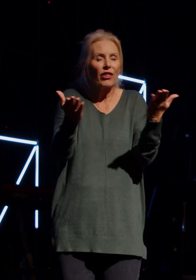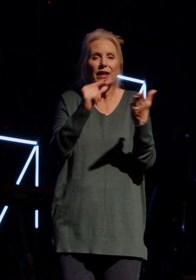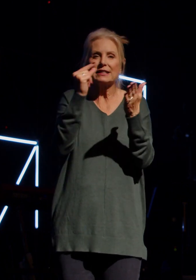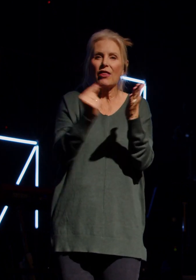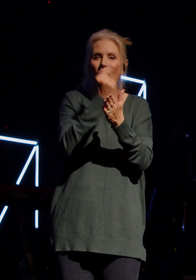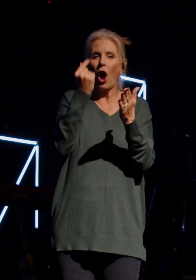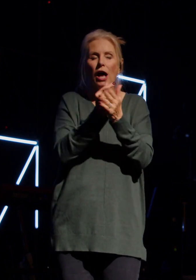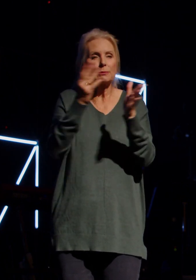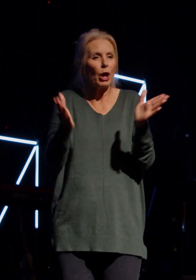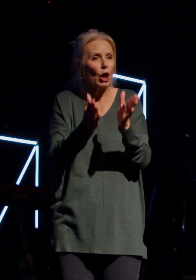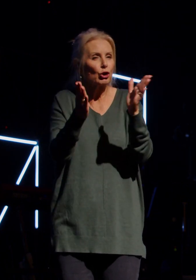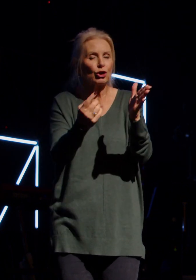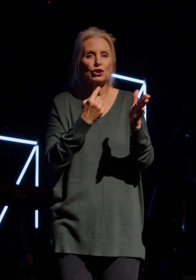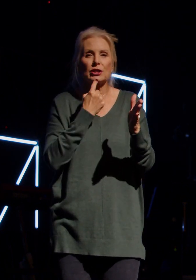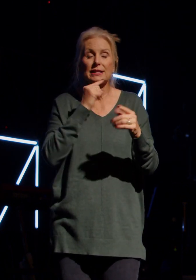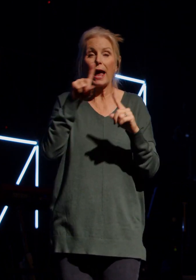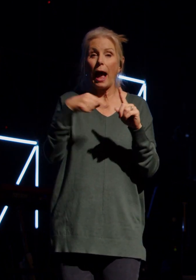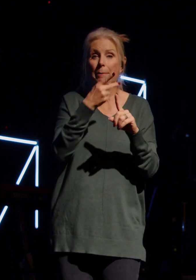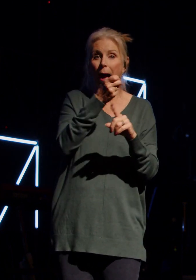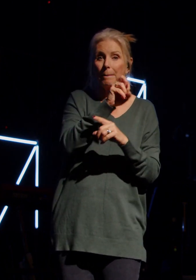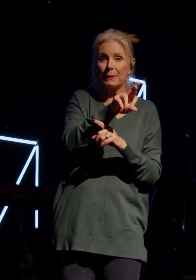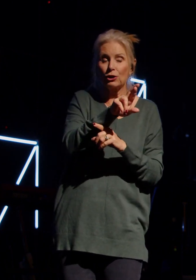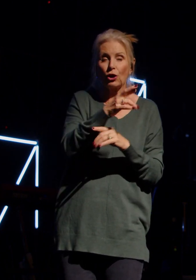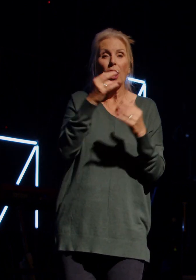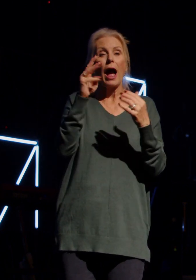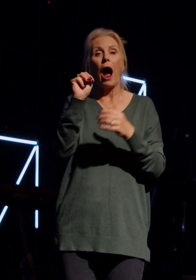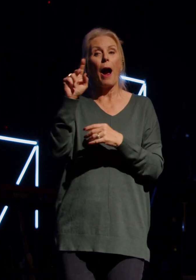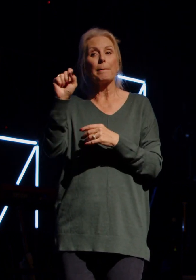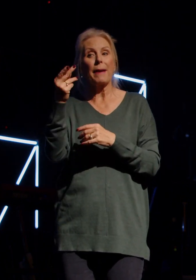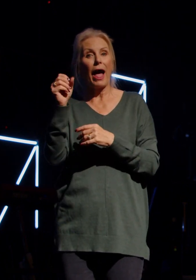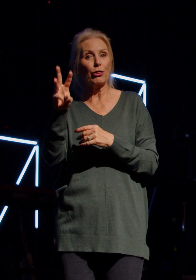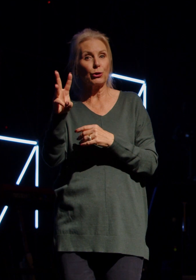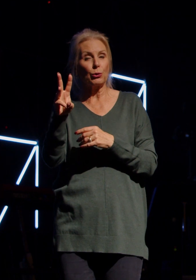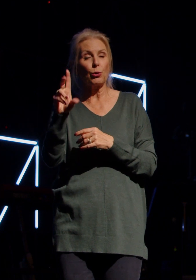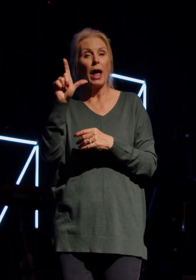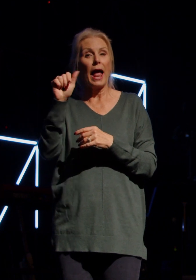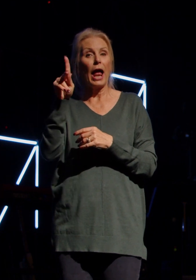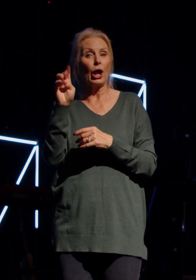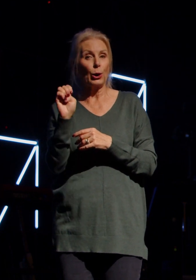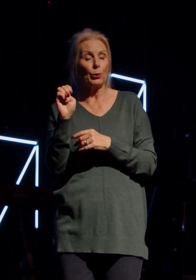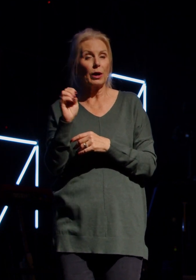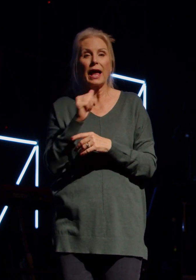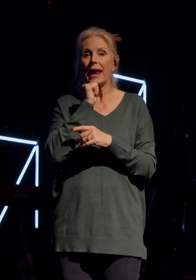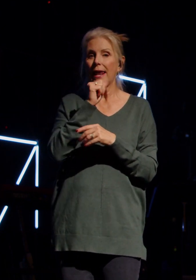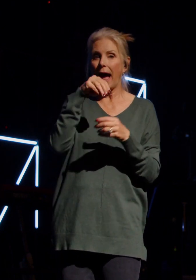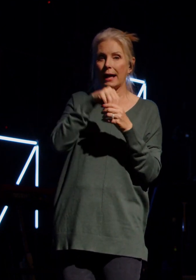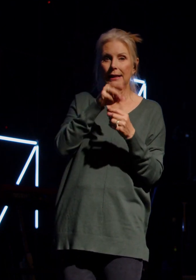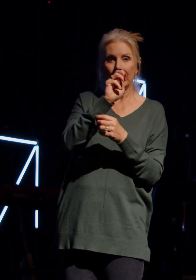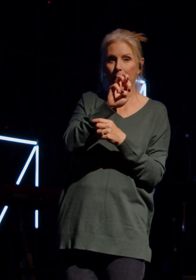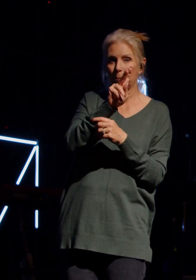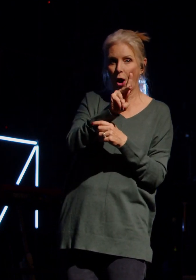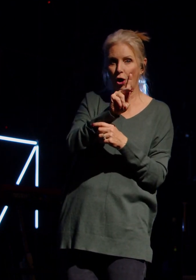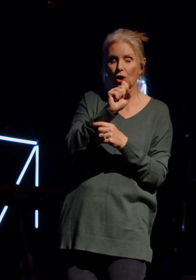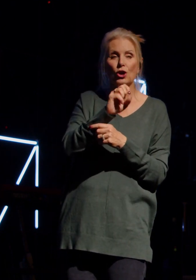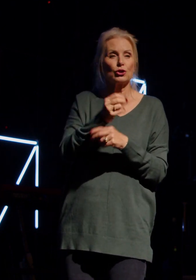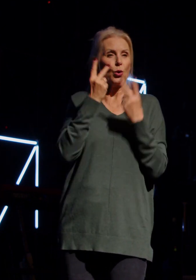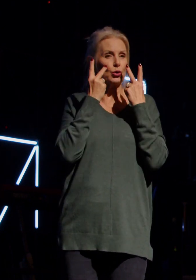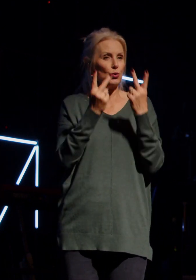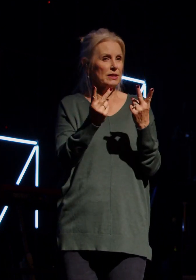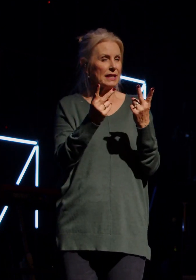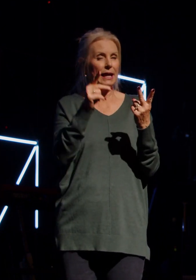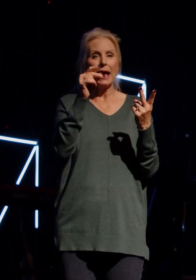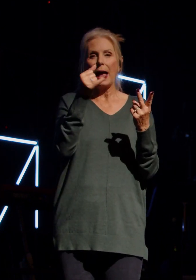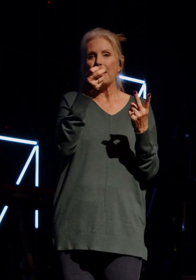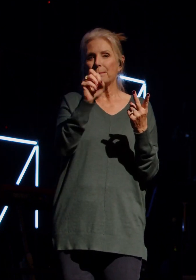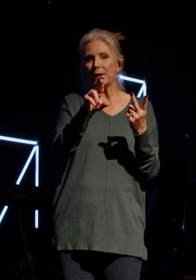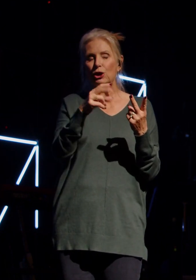have like encouraging things to say about Peter are in Matthew and Luke, not in Mark. So you can picture Peter telling the